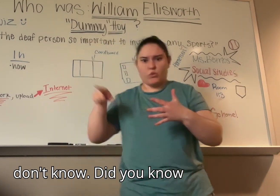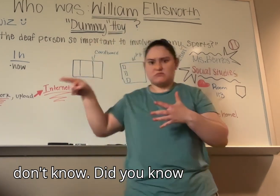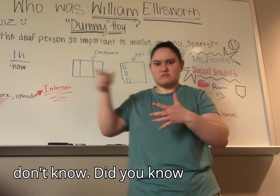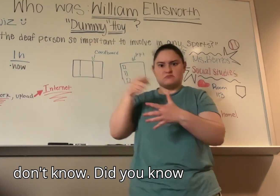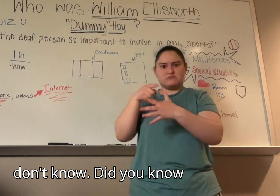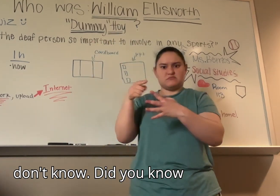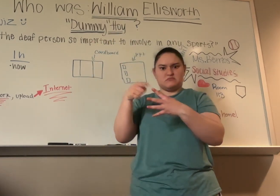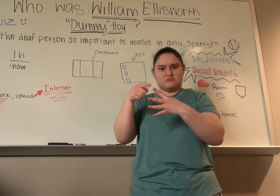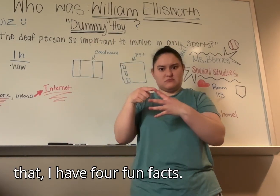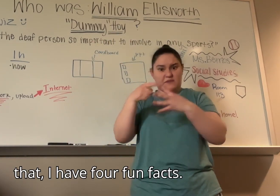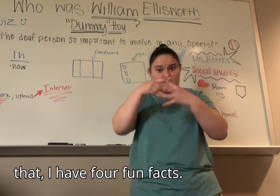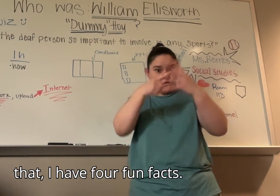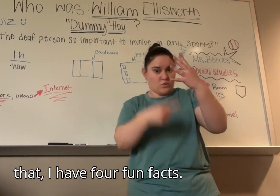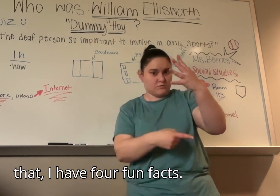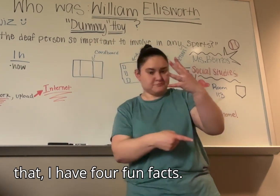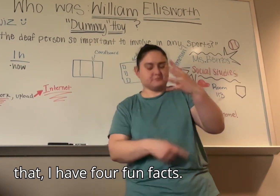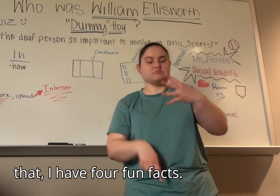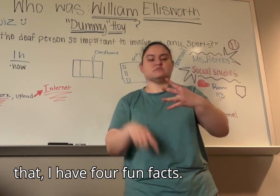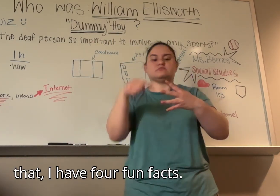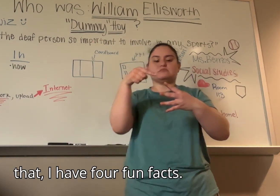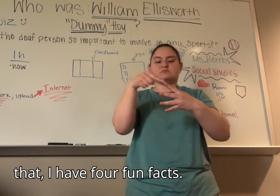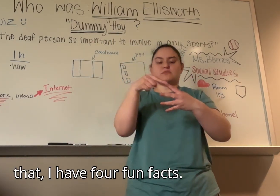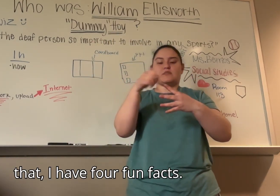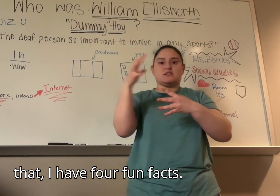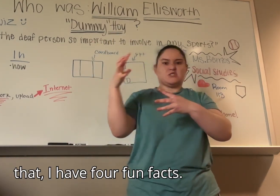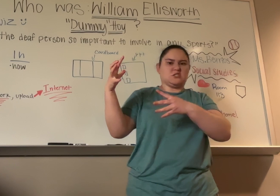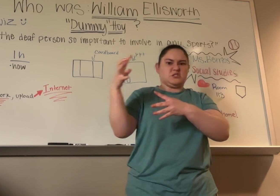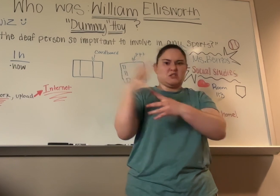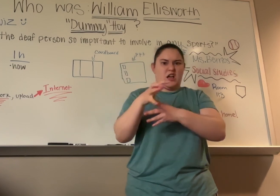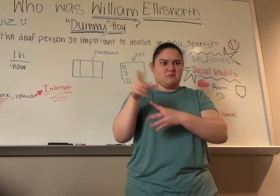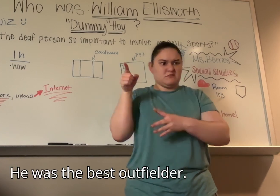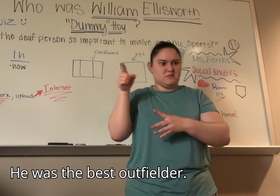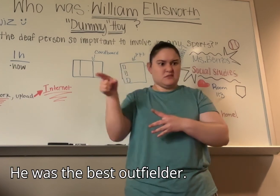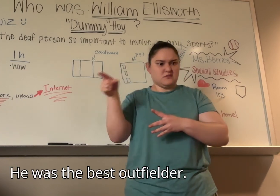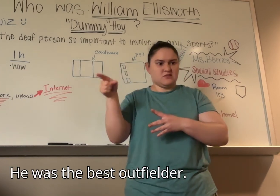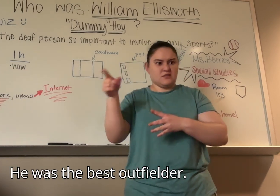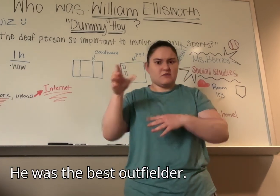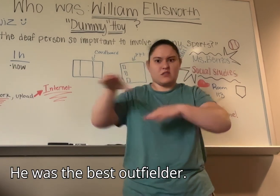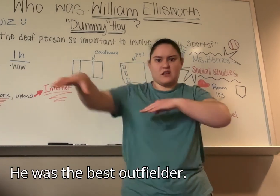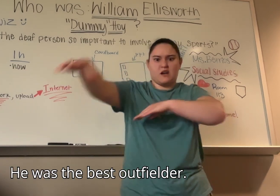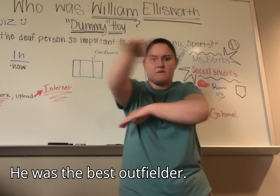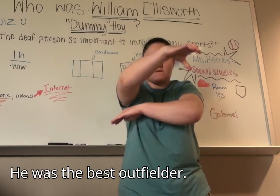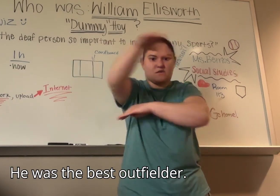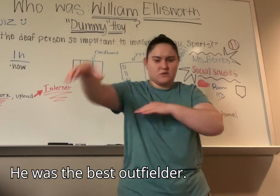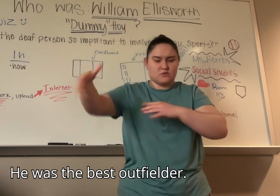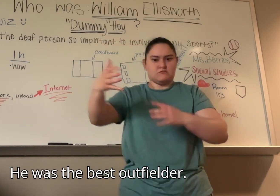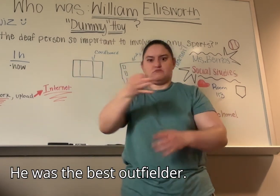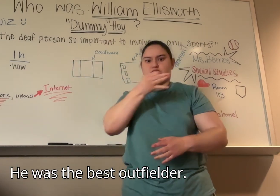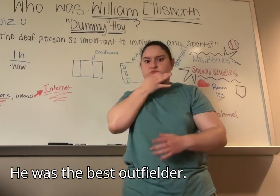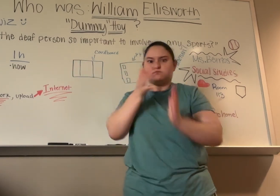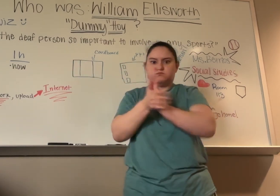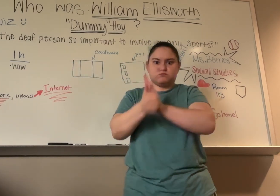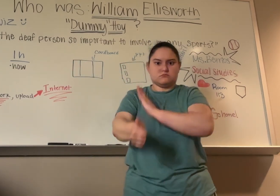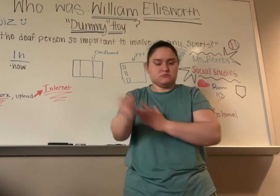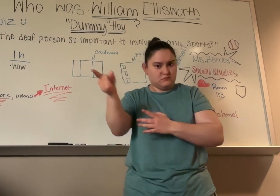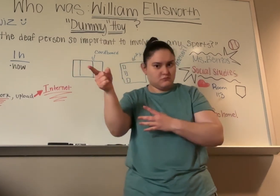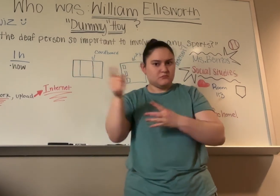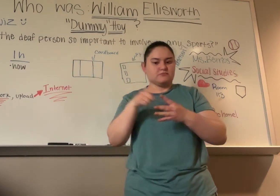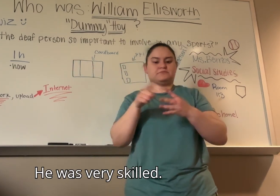Did you know that I have 4 fun facts? He was the best outfielder. He was